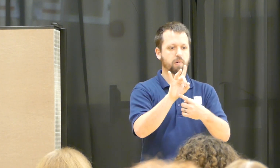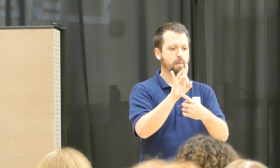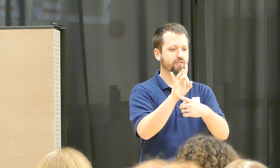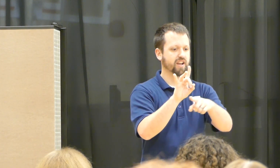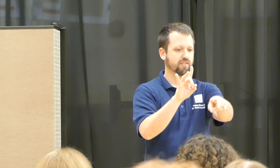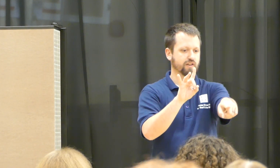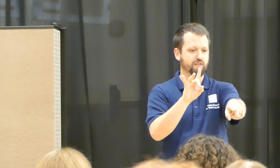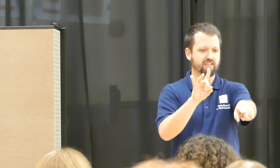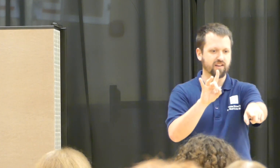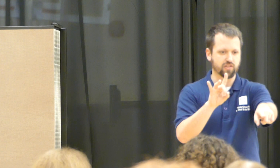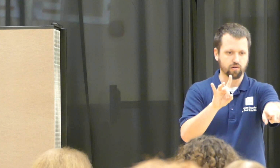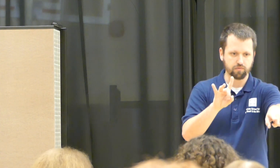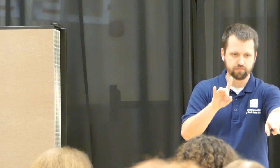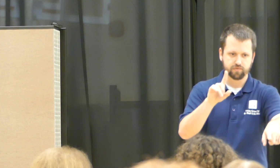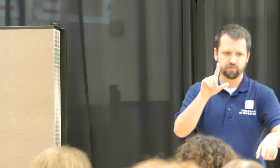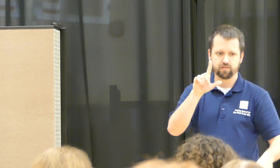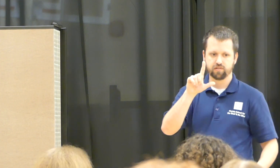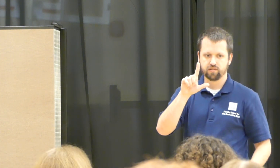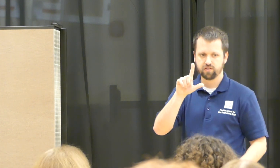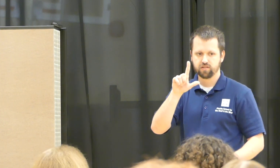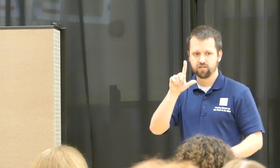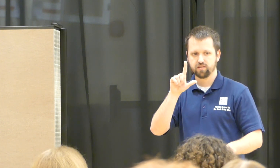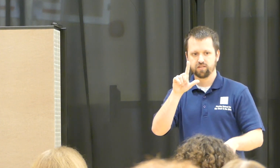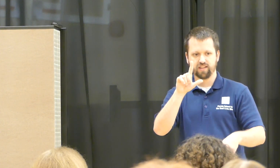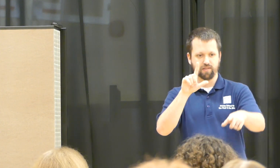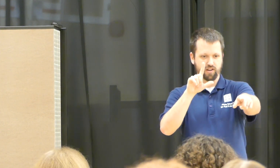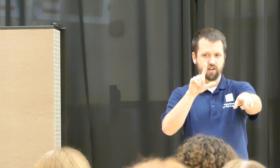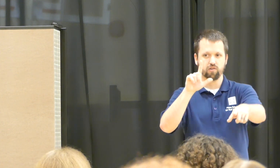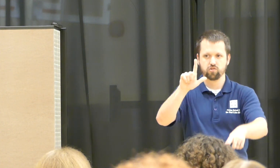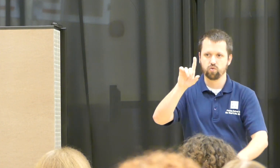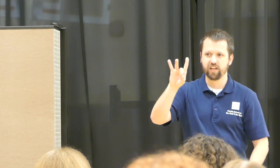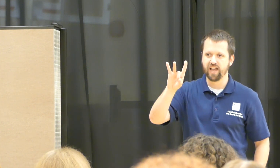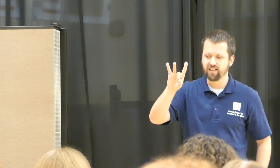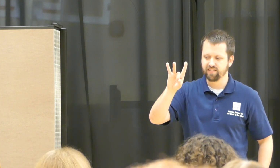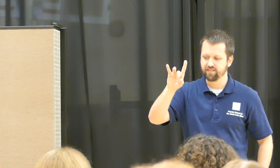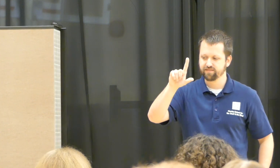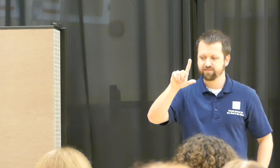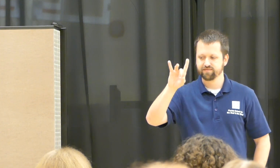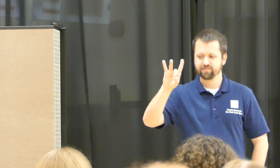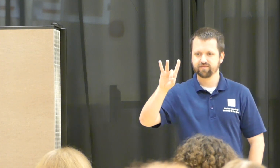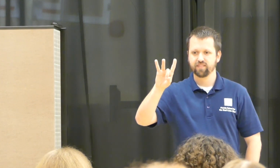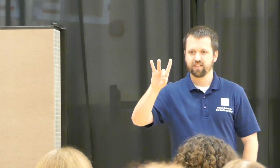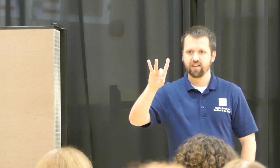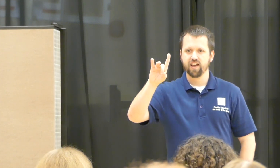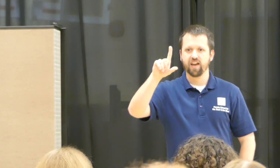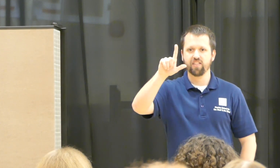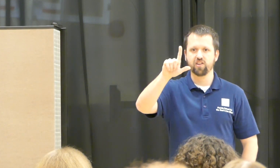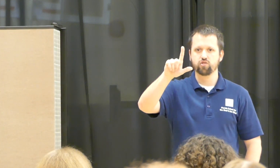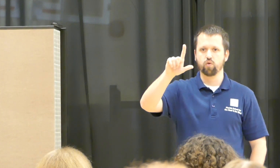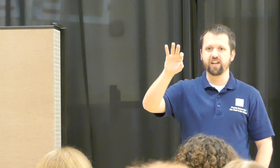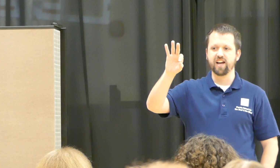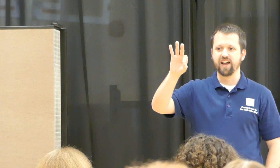Palm of your hand's going to face out though. Yeah, there you go. 28. And then 29.